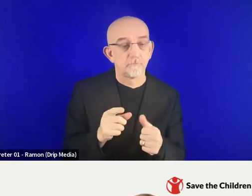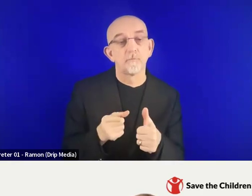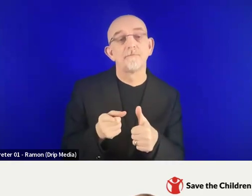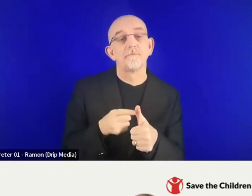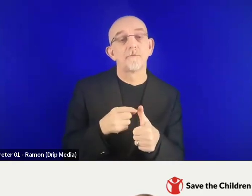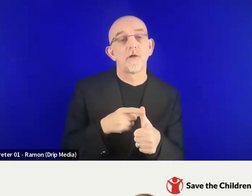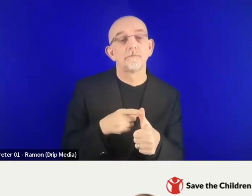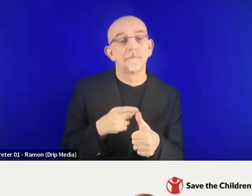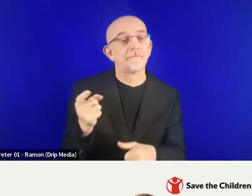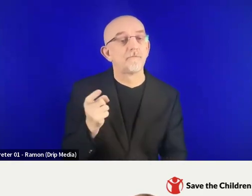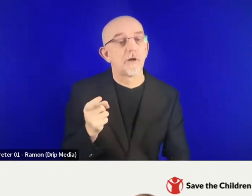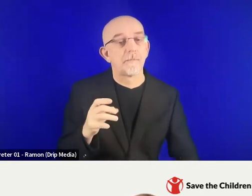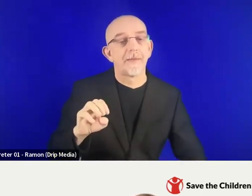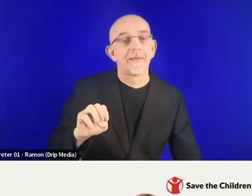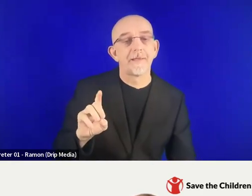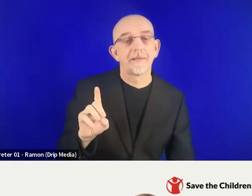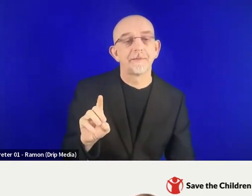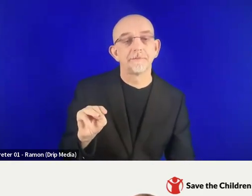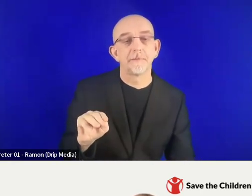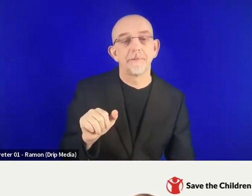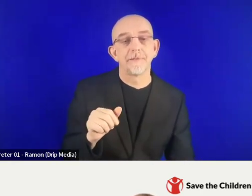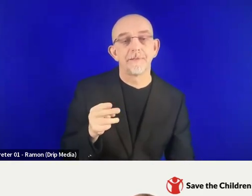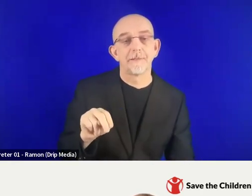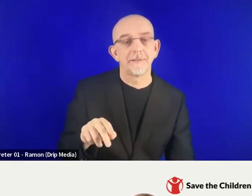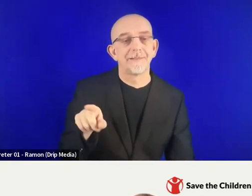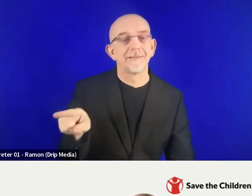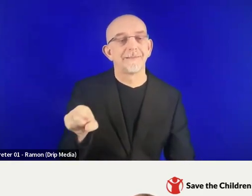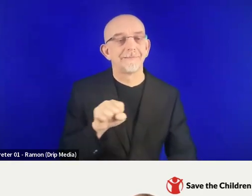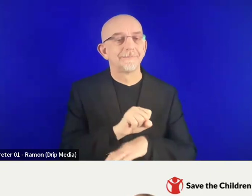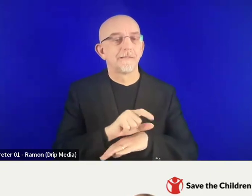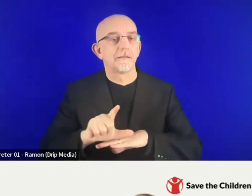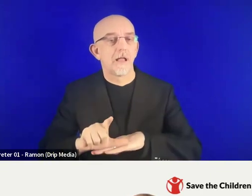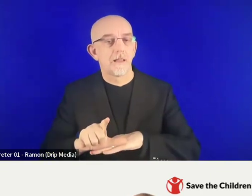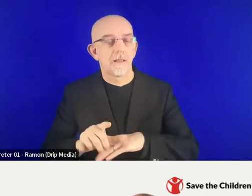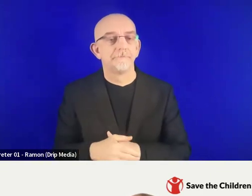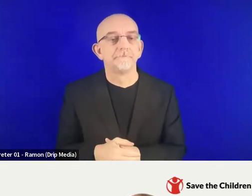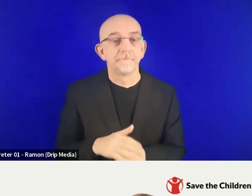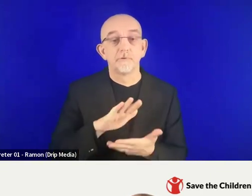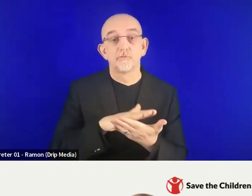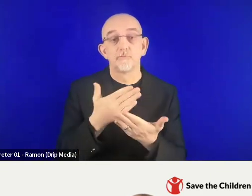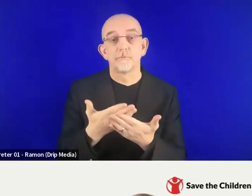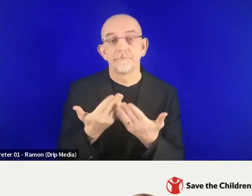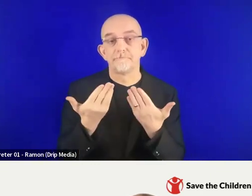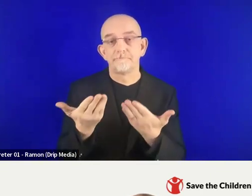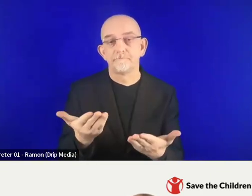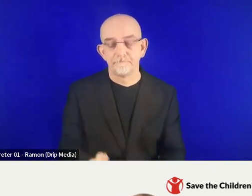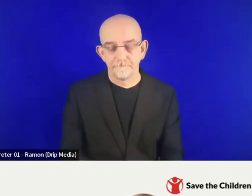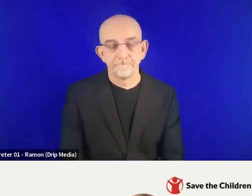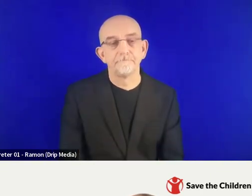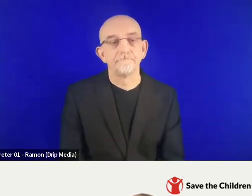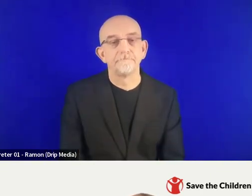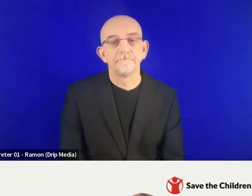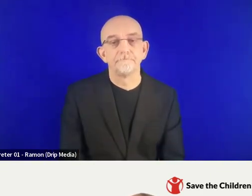the key actions that governments have to implement to ensure greater resilience for women and particularly for disabled people. So